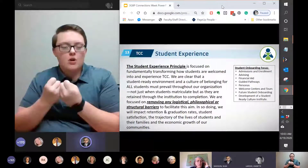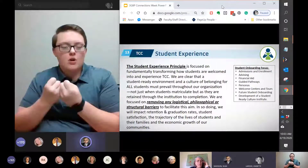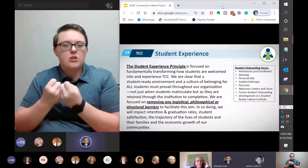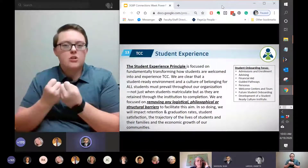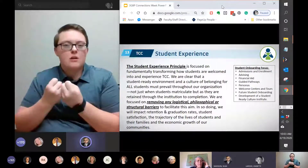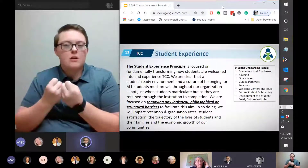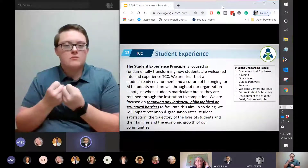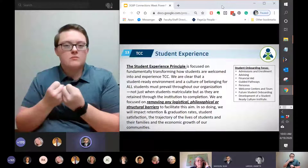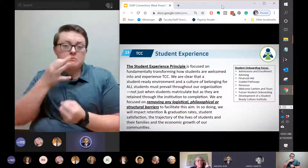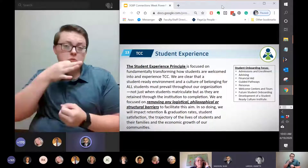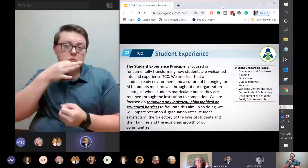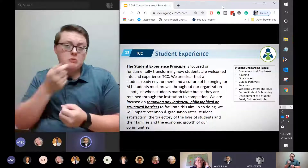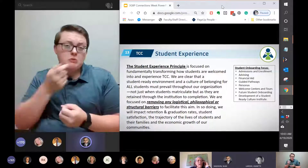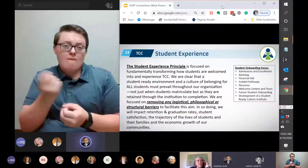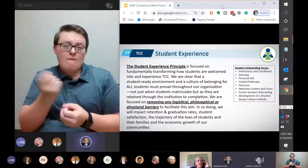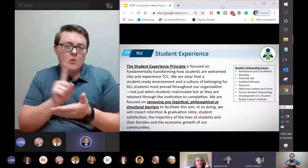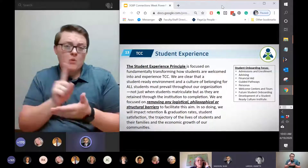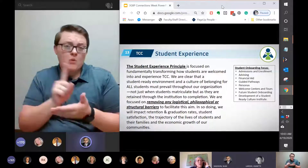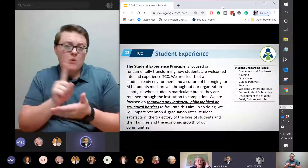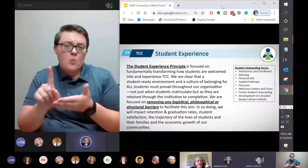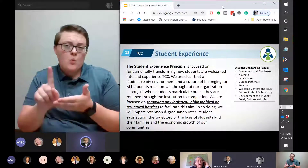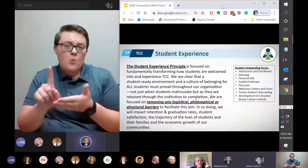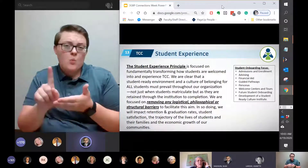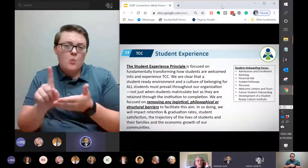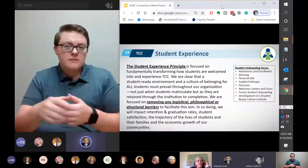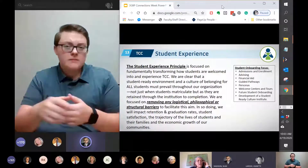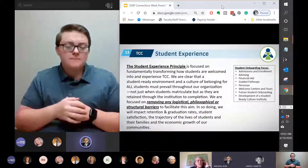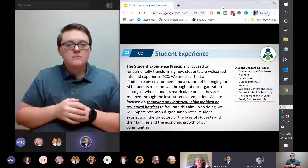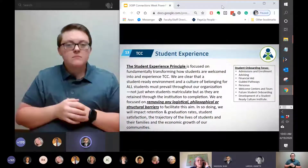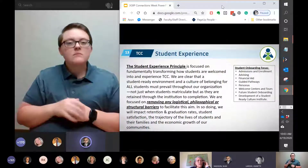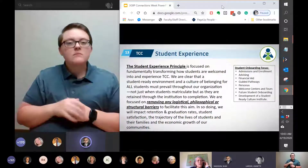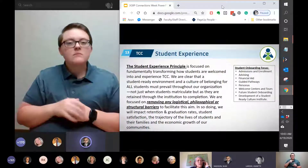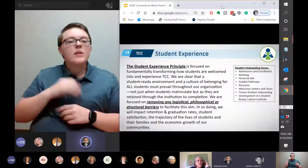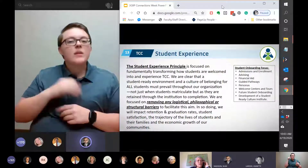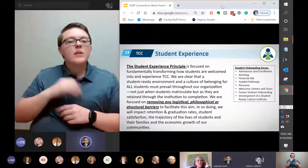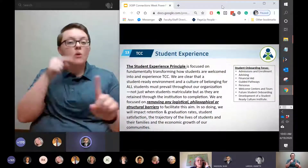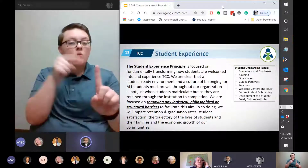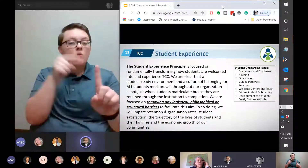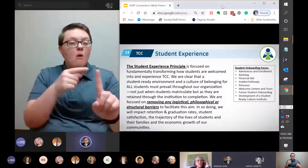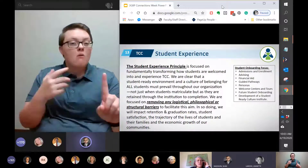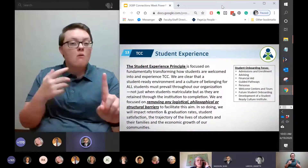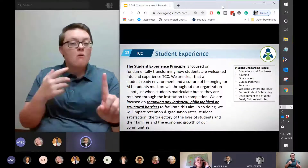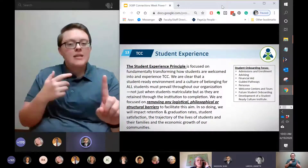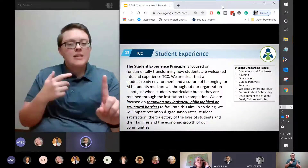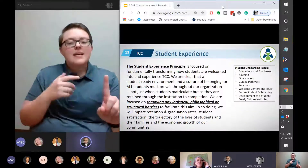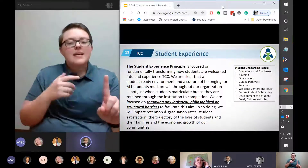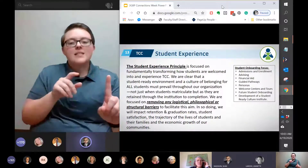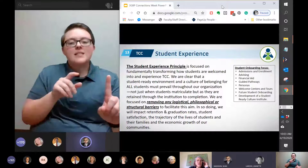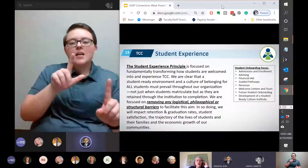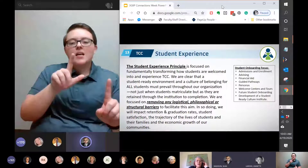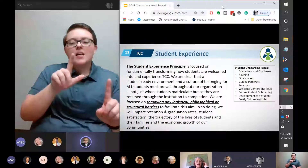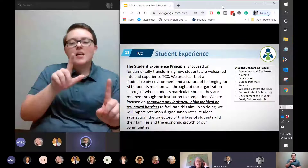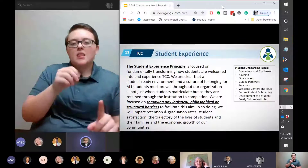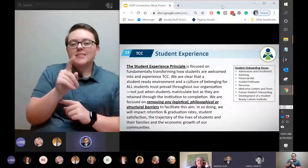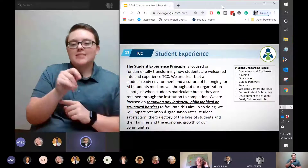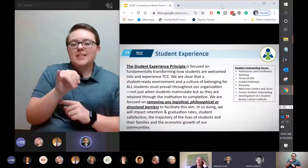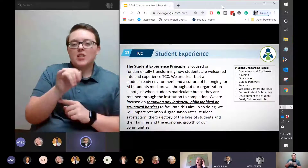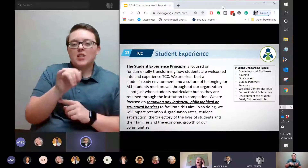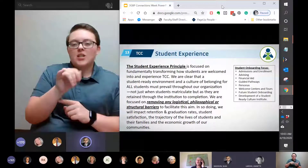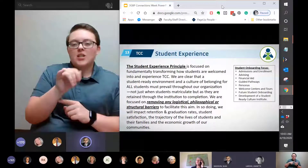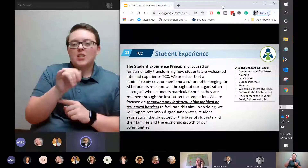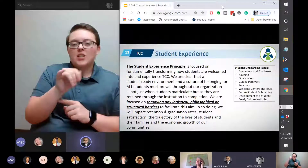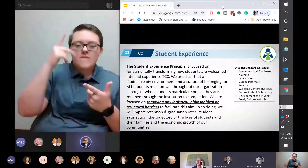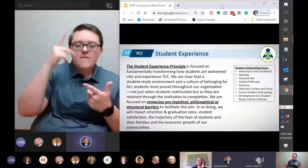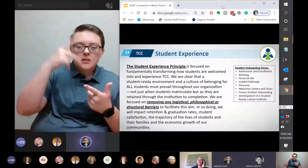weeks to come. Our goal is to remove the logistical, philosophical, and structural barriers that our students